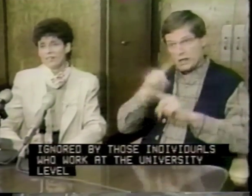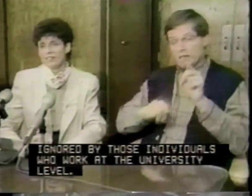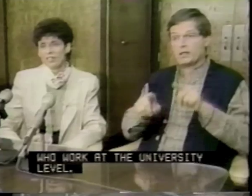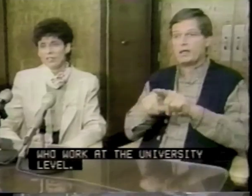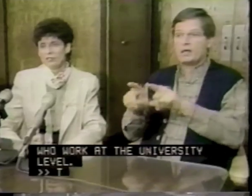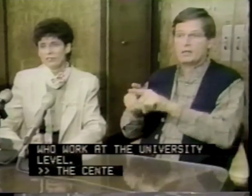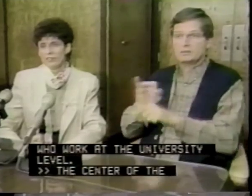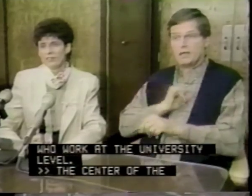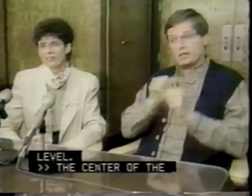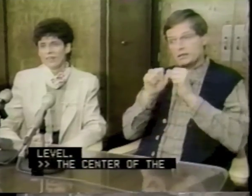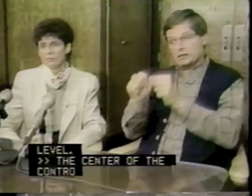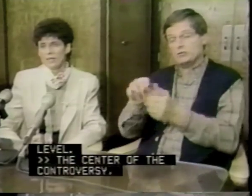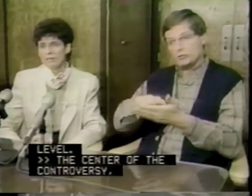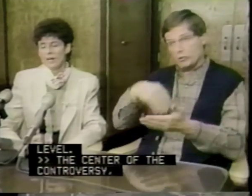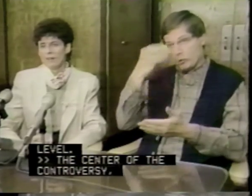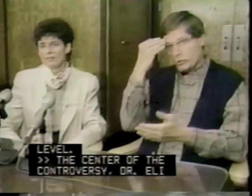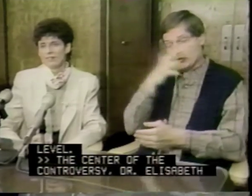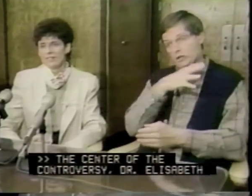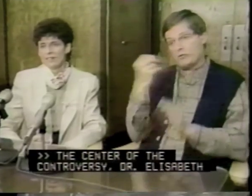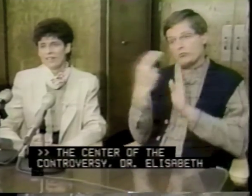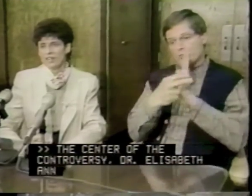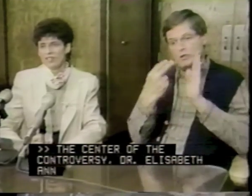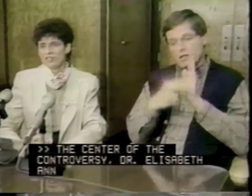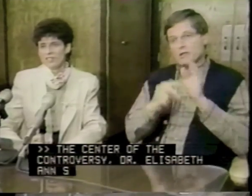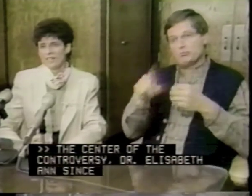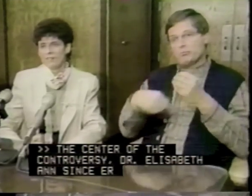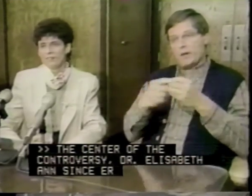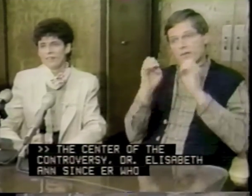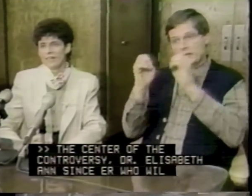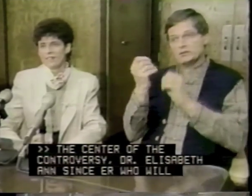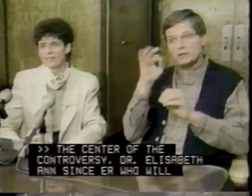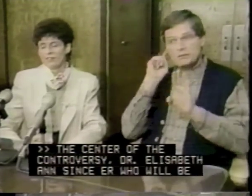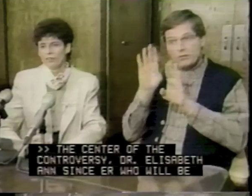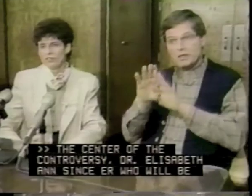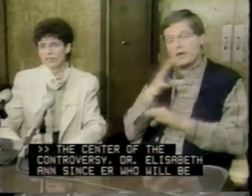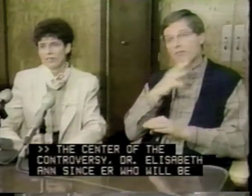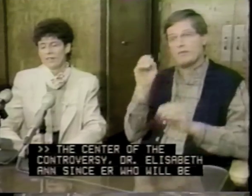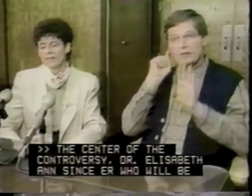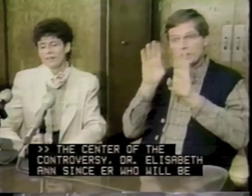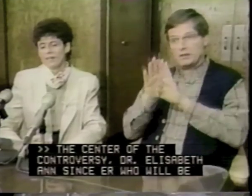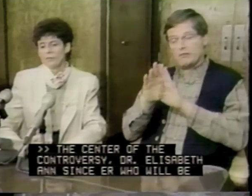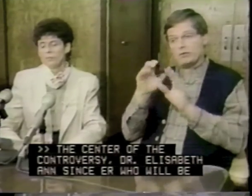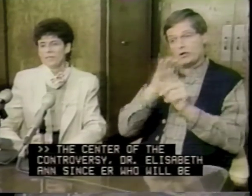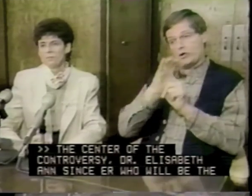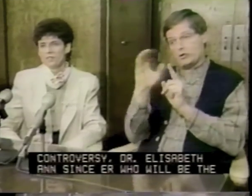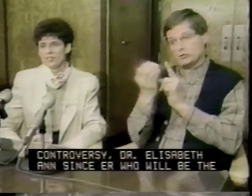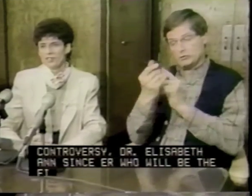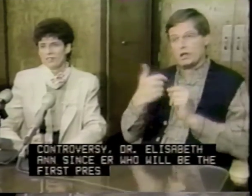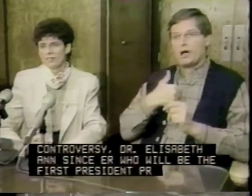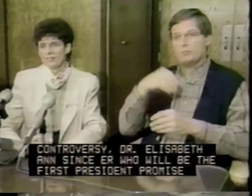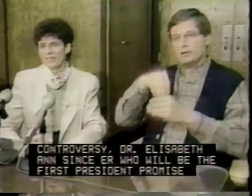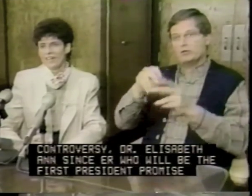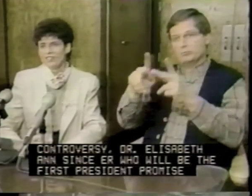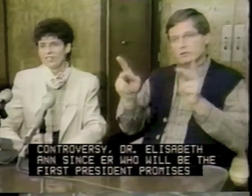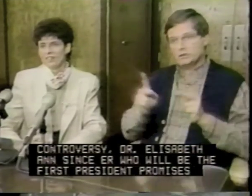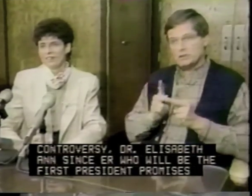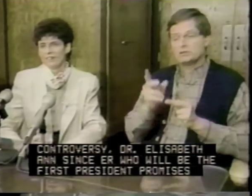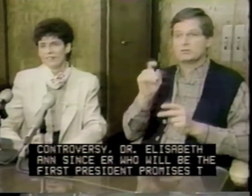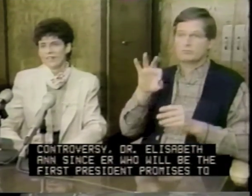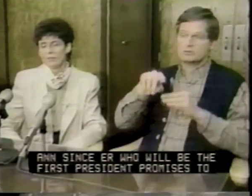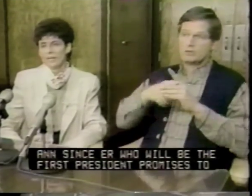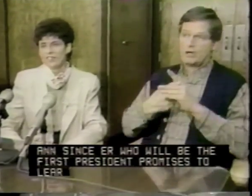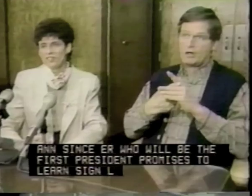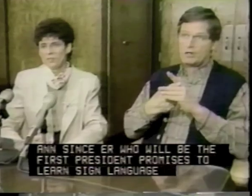be Gallaudet's first woman president, promises to learn sign language and vows to take office. That I will be in a position of